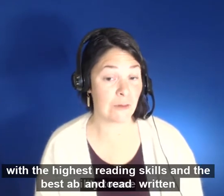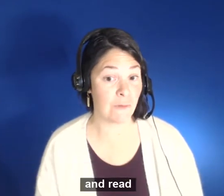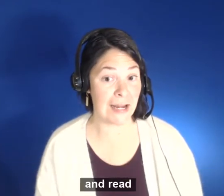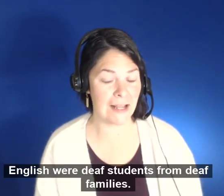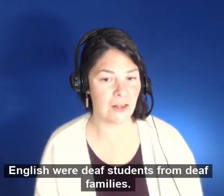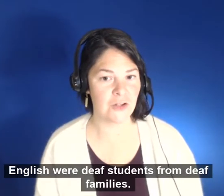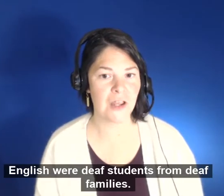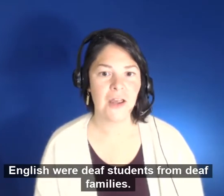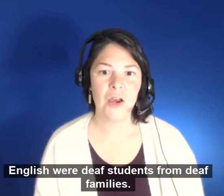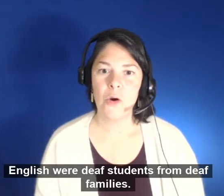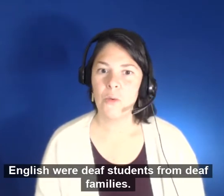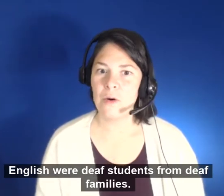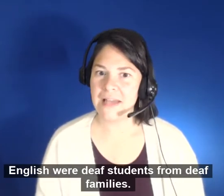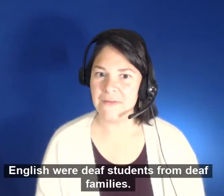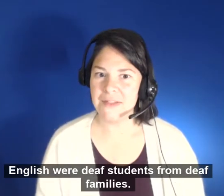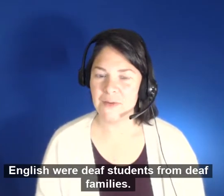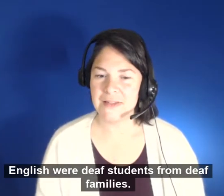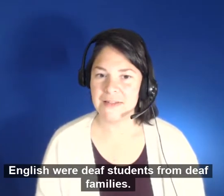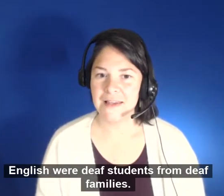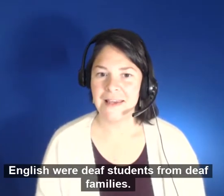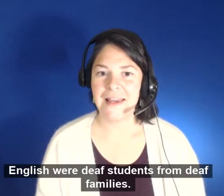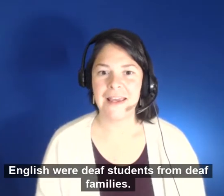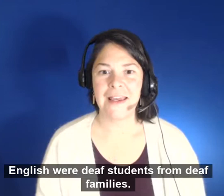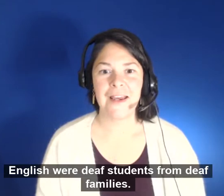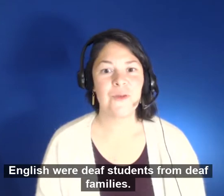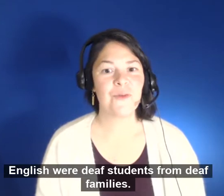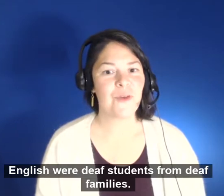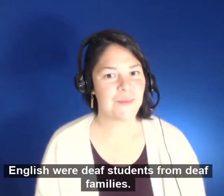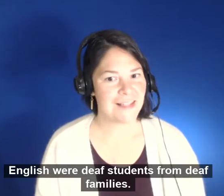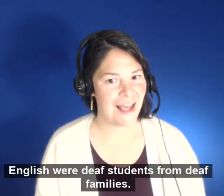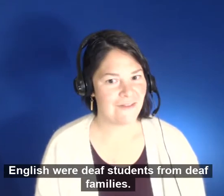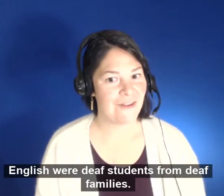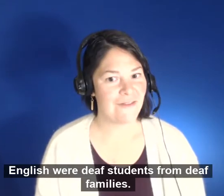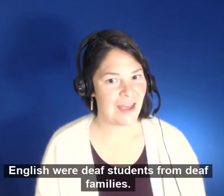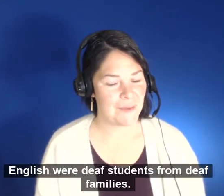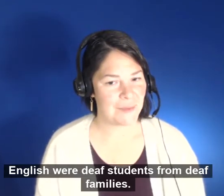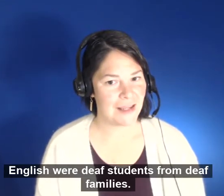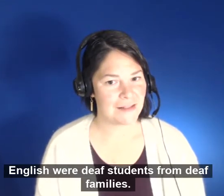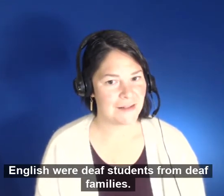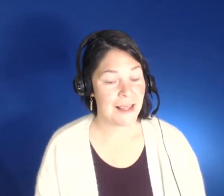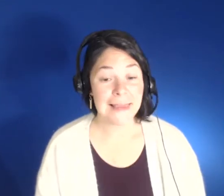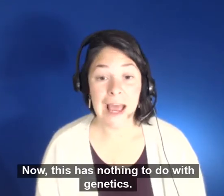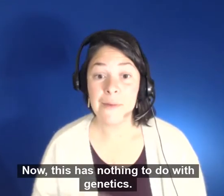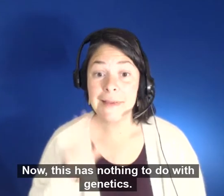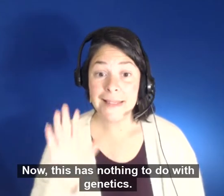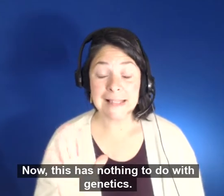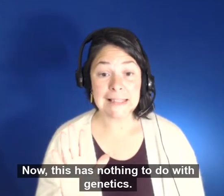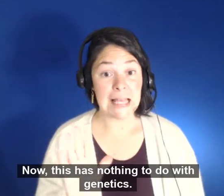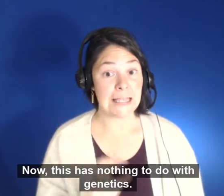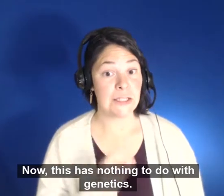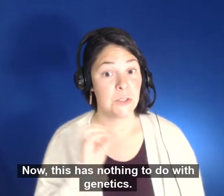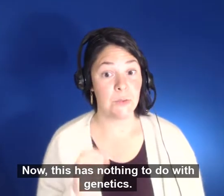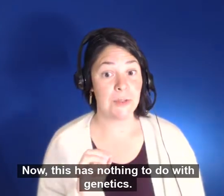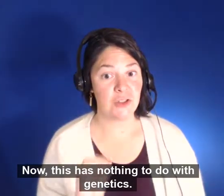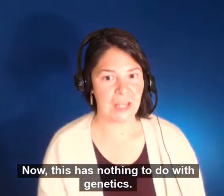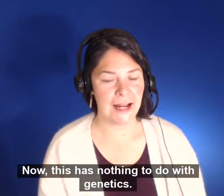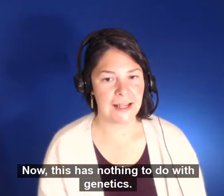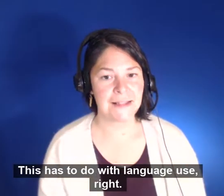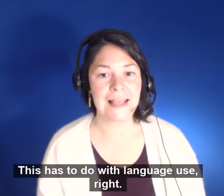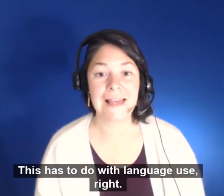read English were deaf students from deaf families. Now, this has nothing to do with genetics. This has to